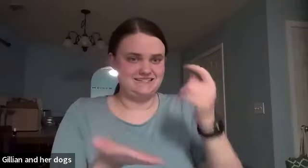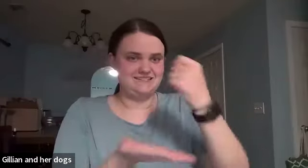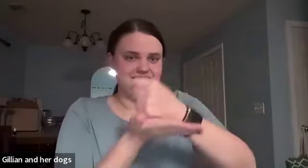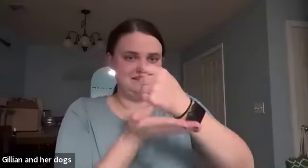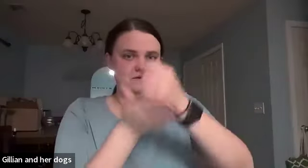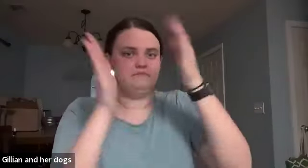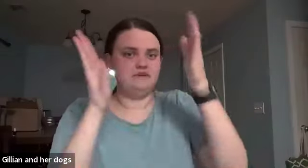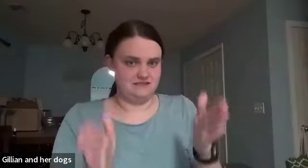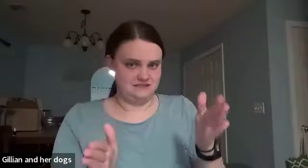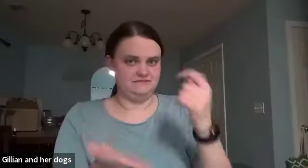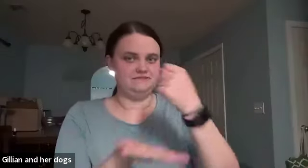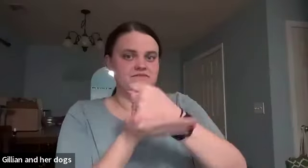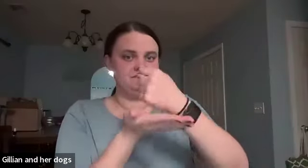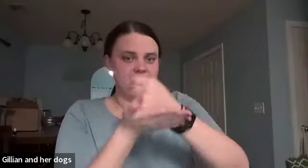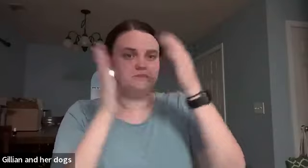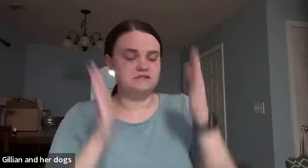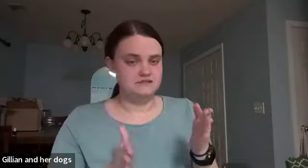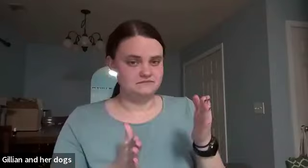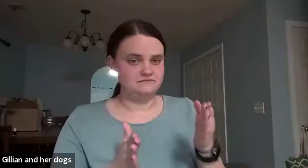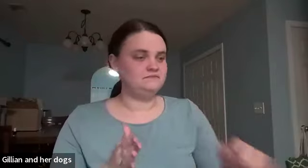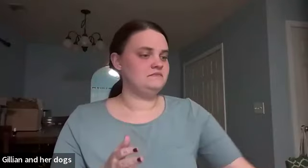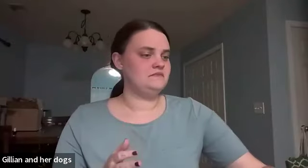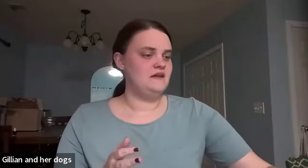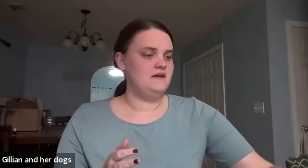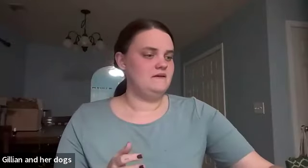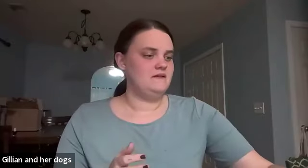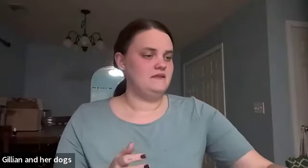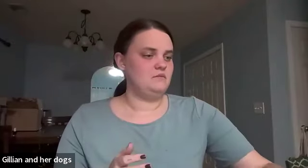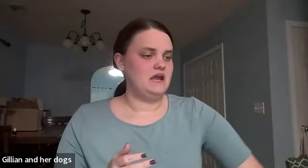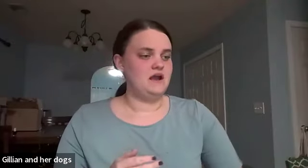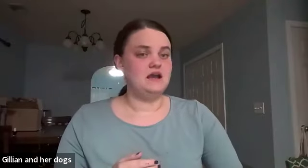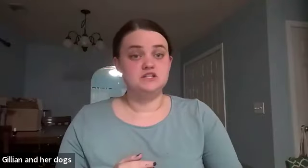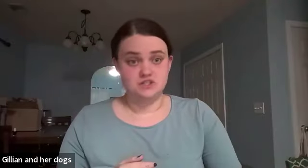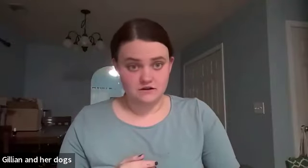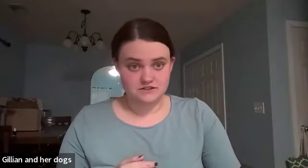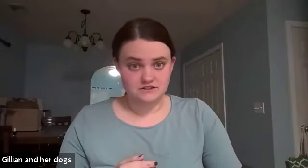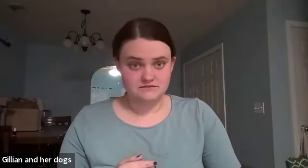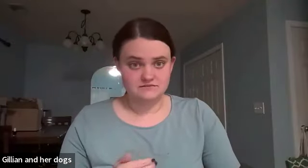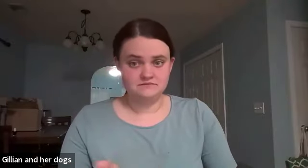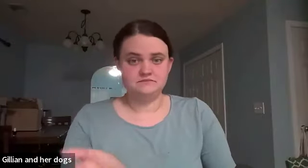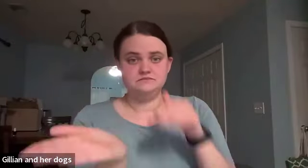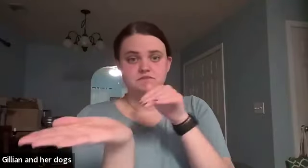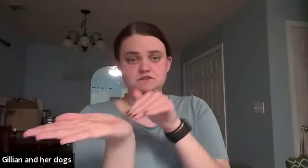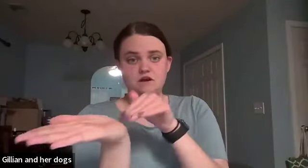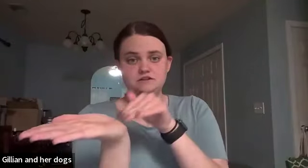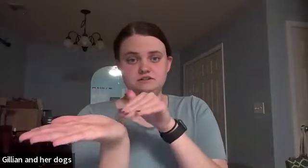therapist, therapist, therapist. Then we had doctor,